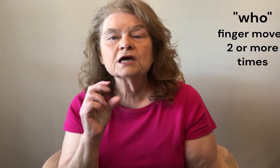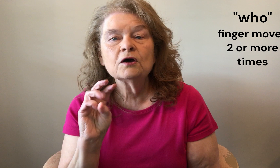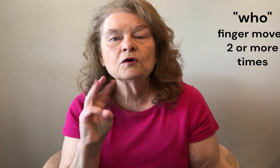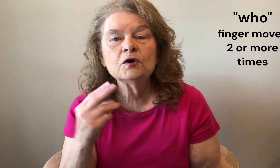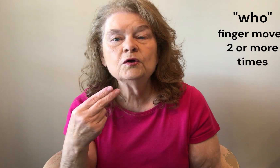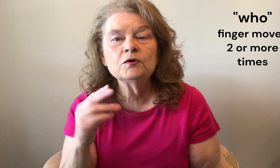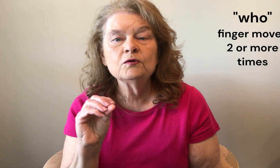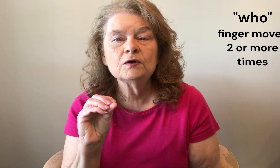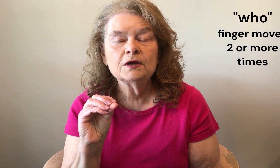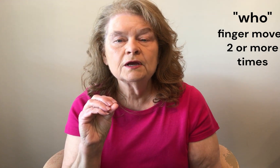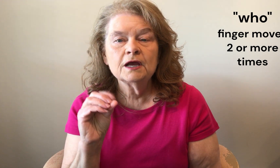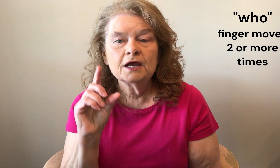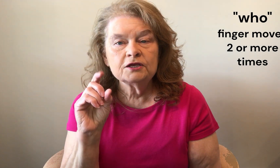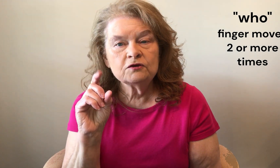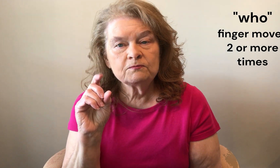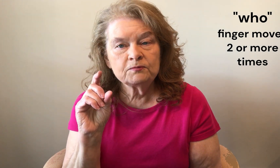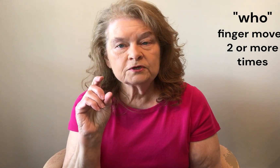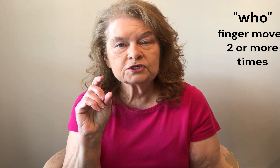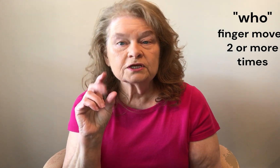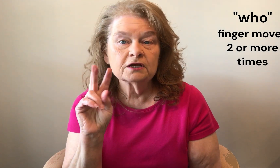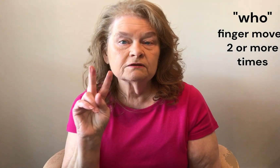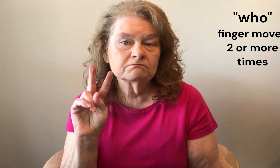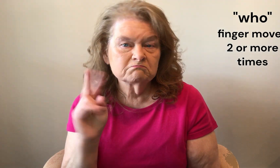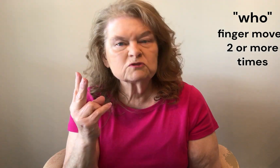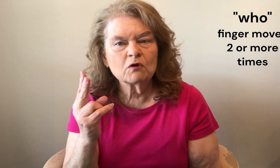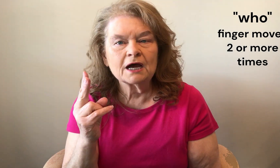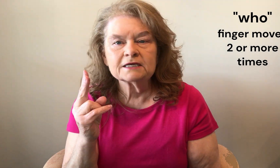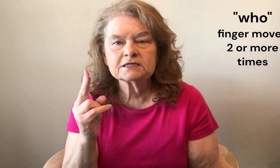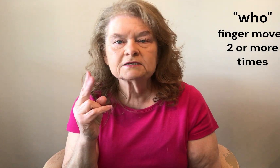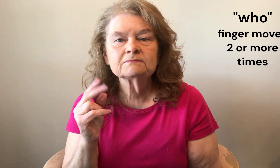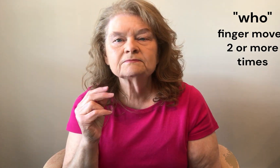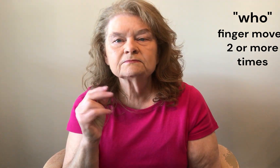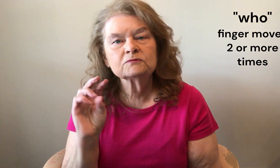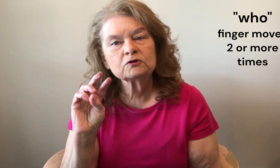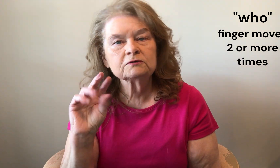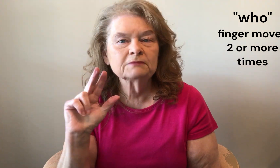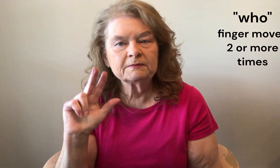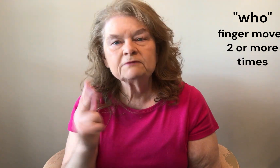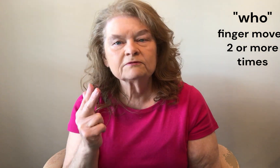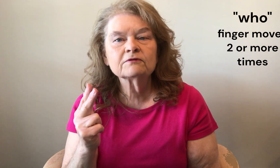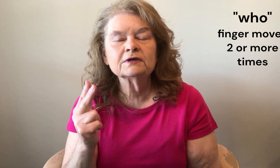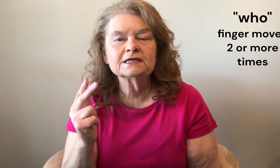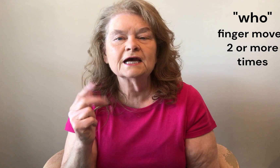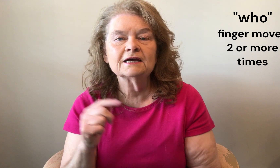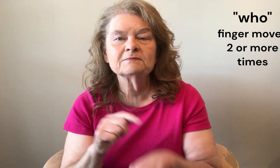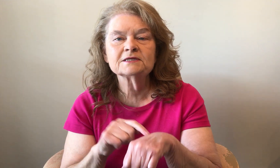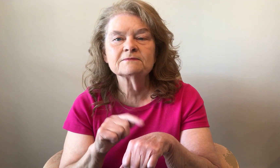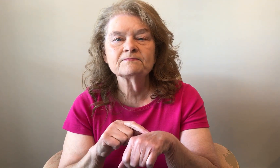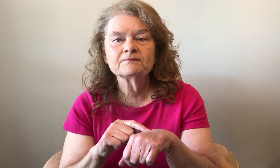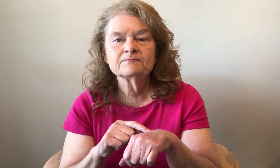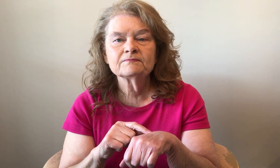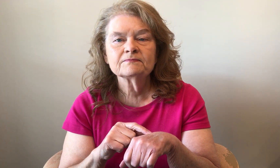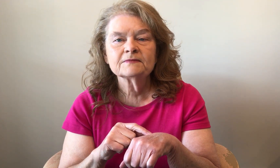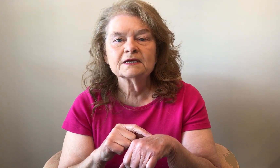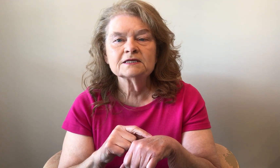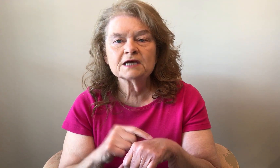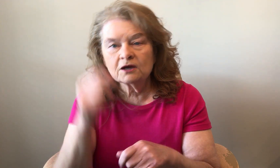So who, you push it twice or maybe 3 times. So